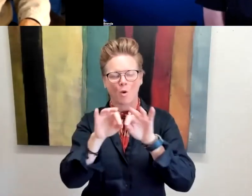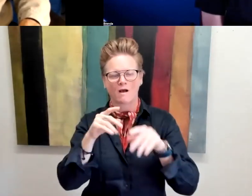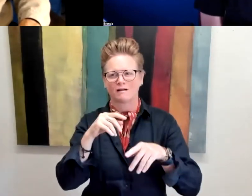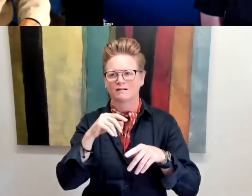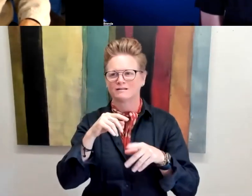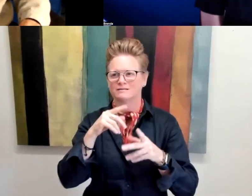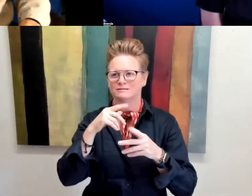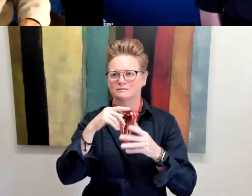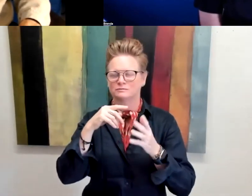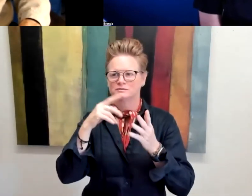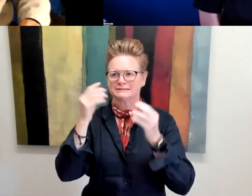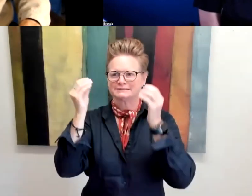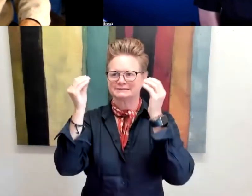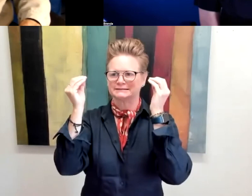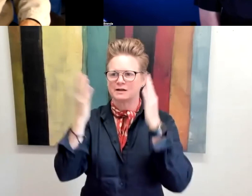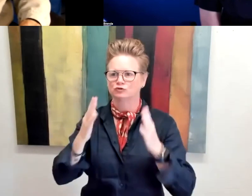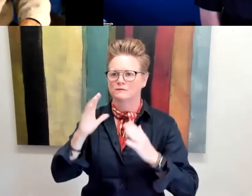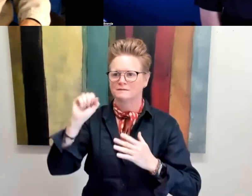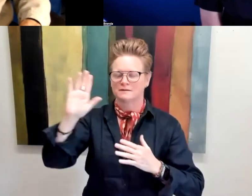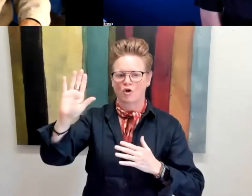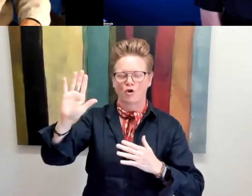Makes me think of how important